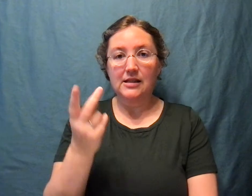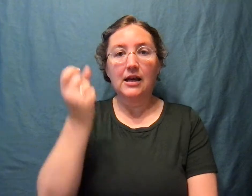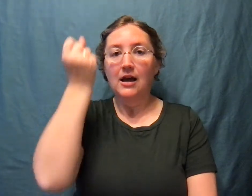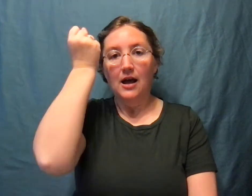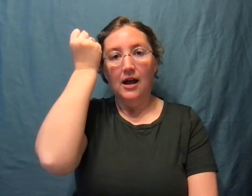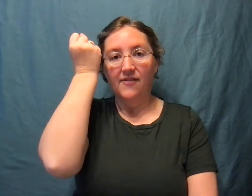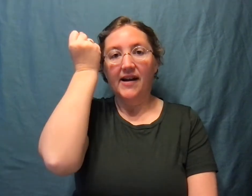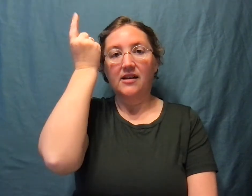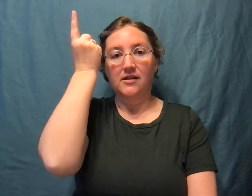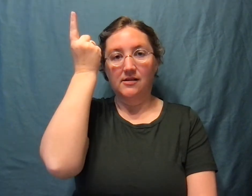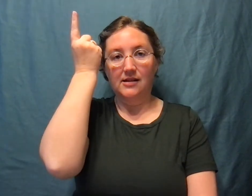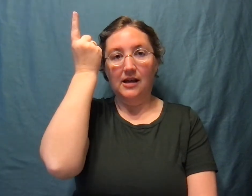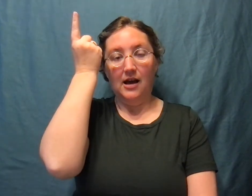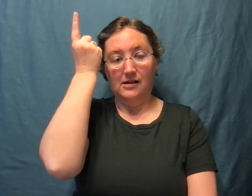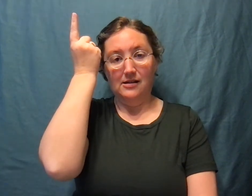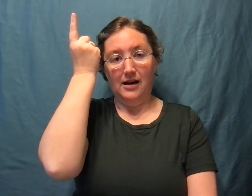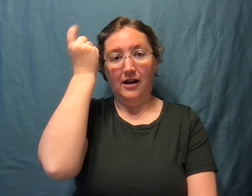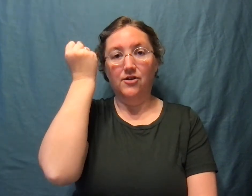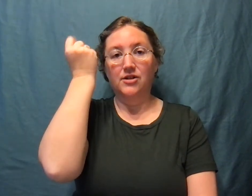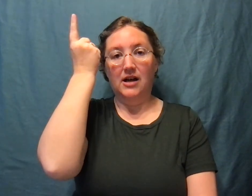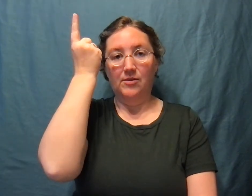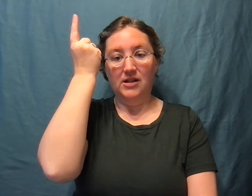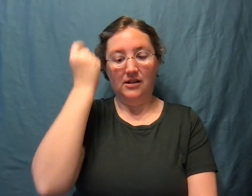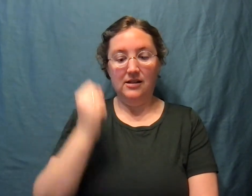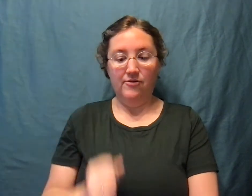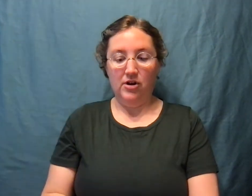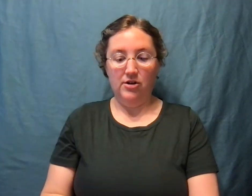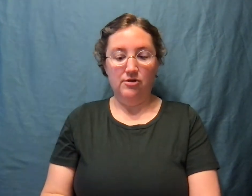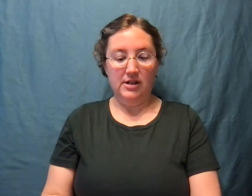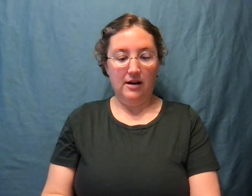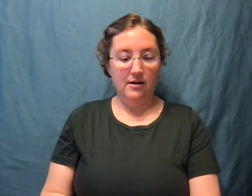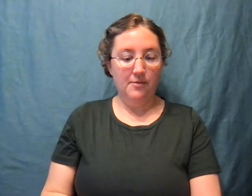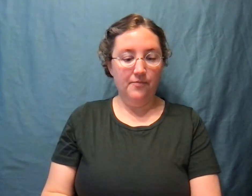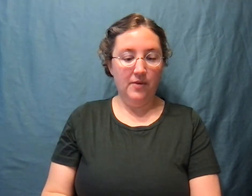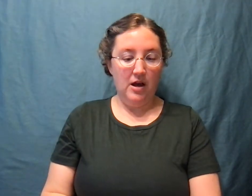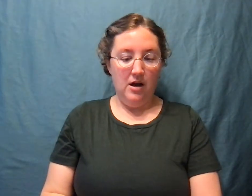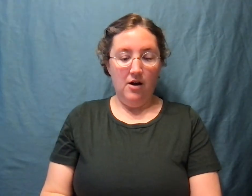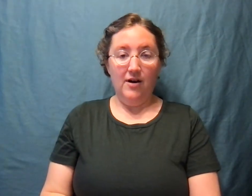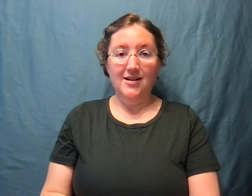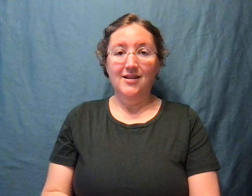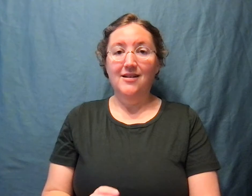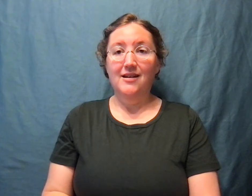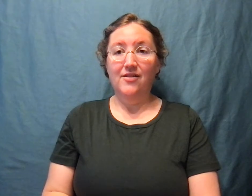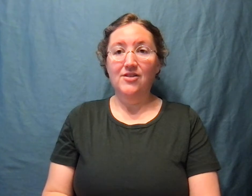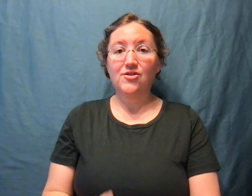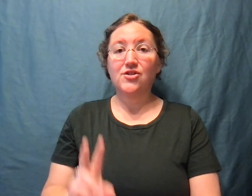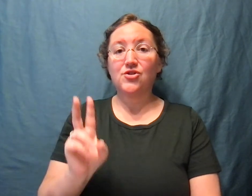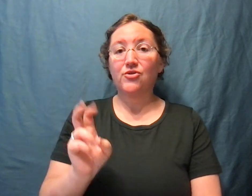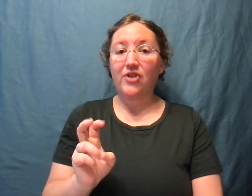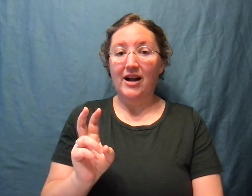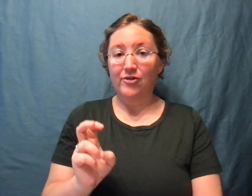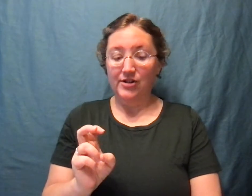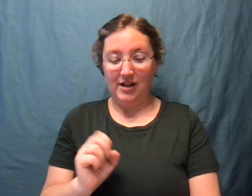see. If I see as in I understand, I would sign the sign for understand. All right, now these are the survival